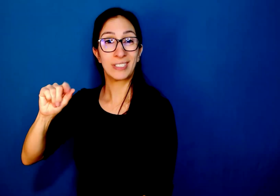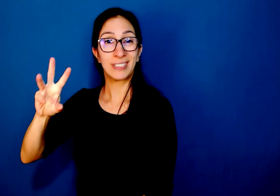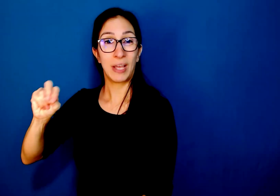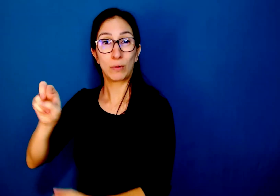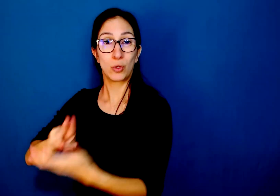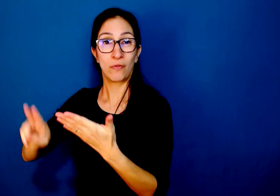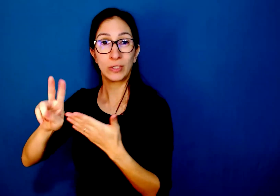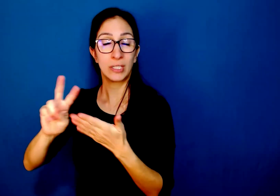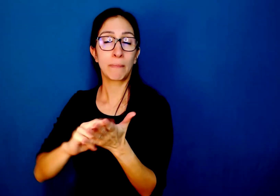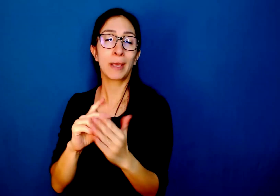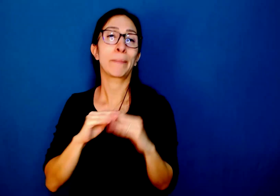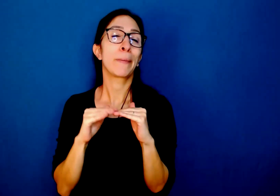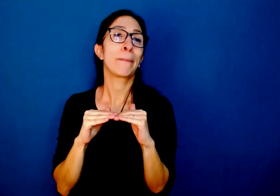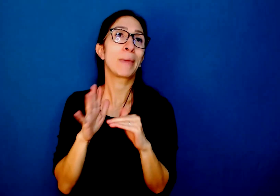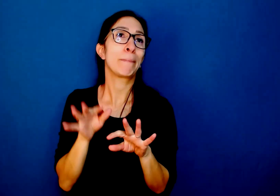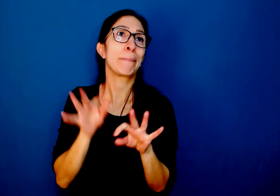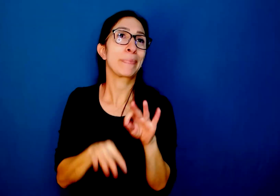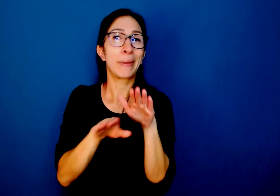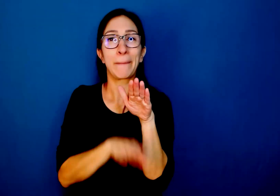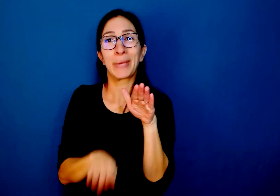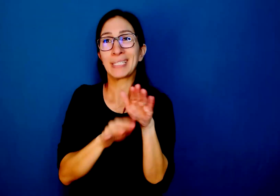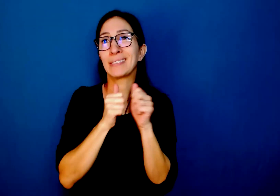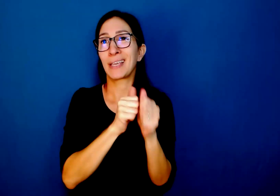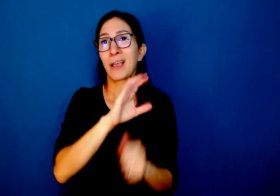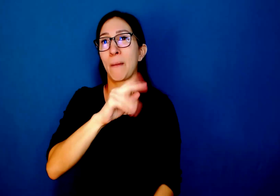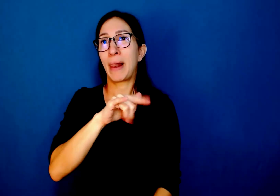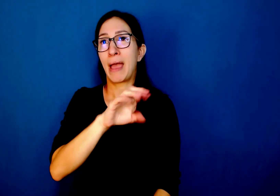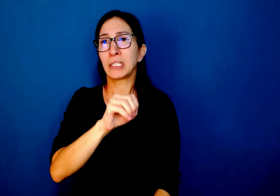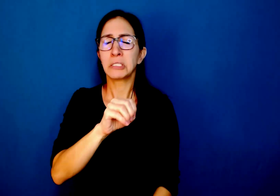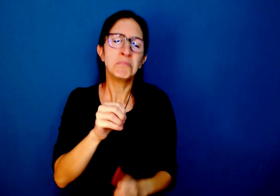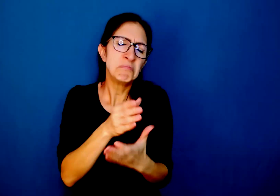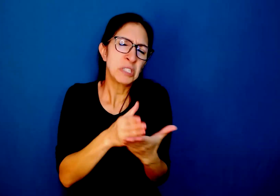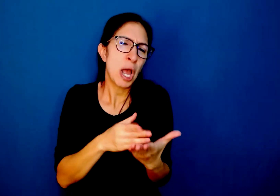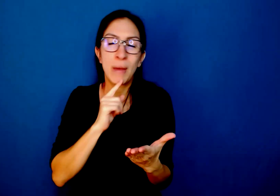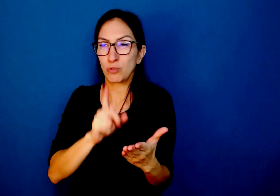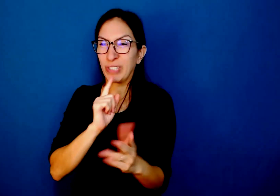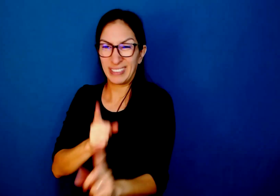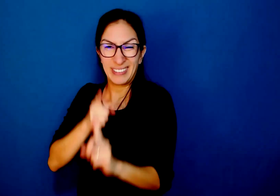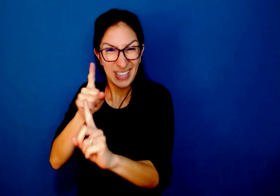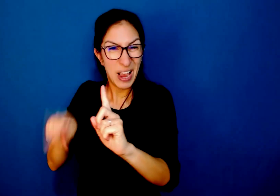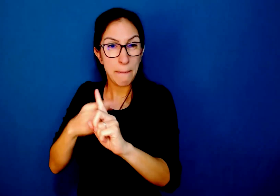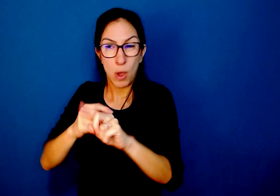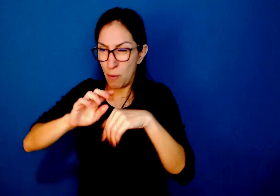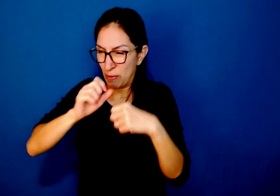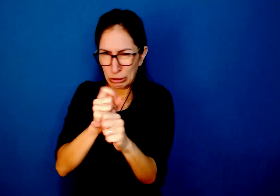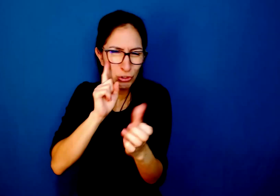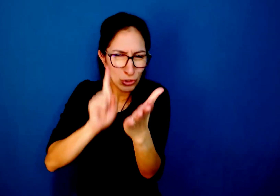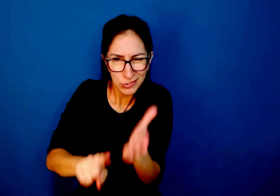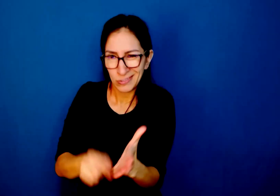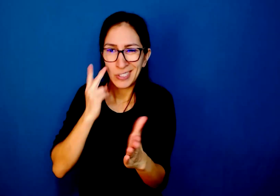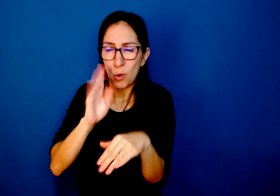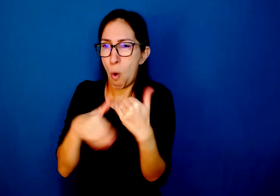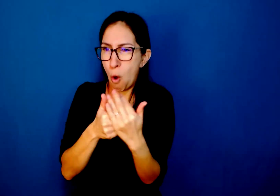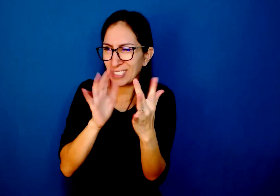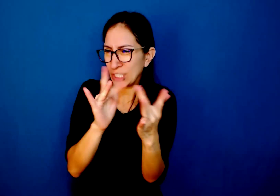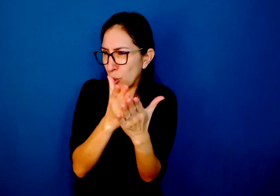compliance, although there is some compliance stuff. It's also about making sure every piece of digital content, application, every